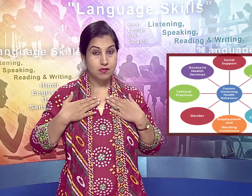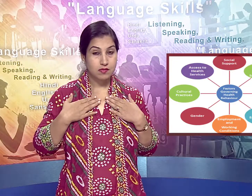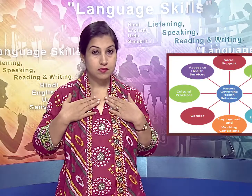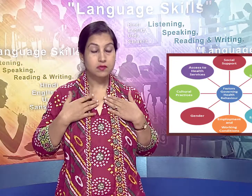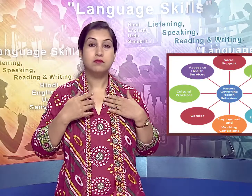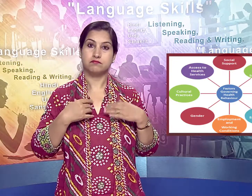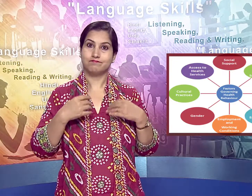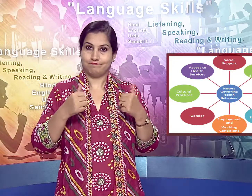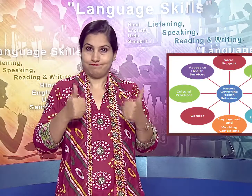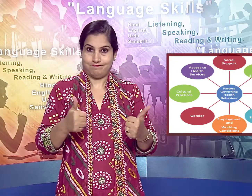us,